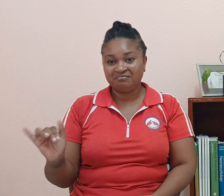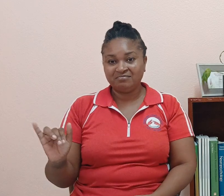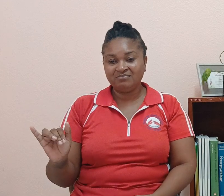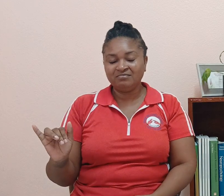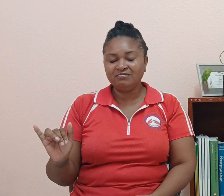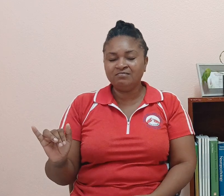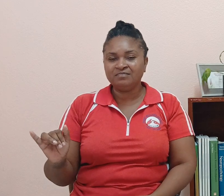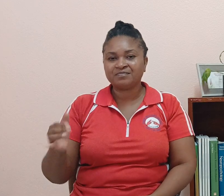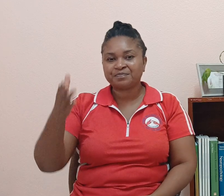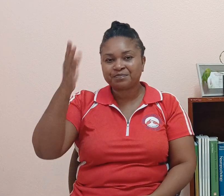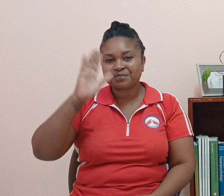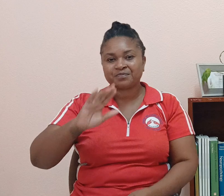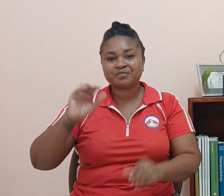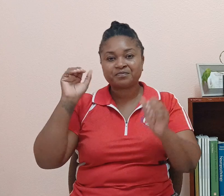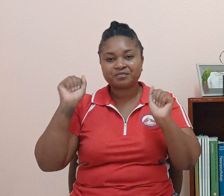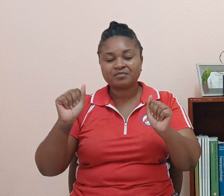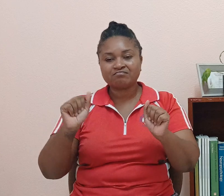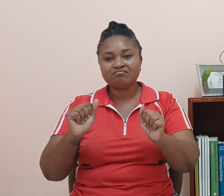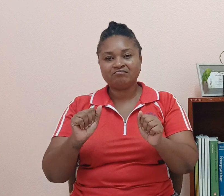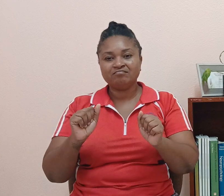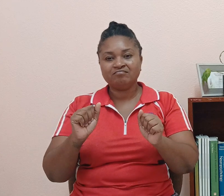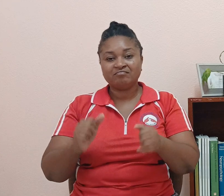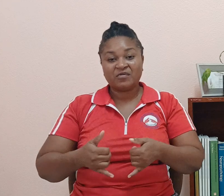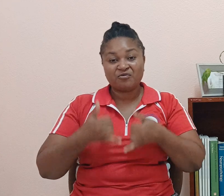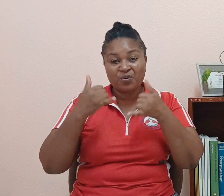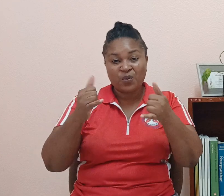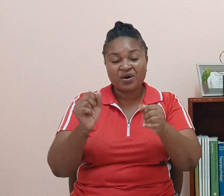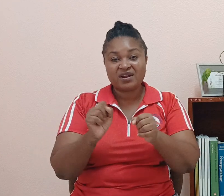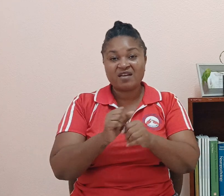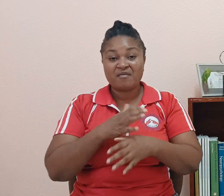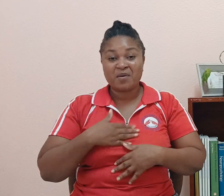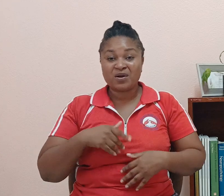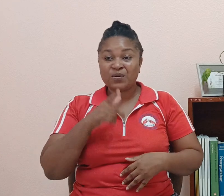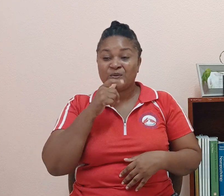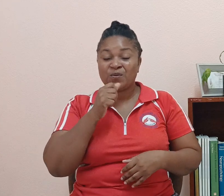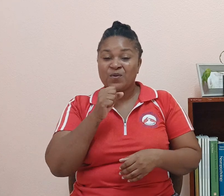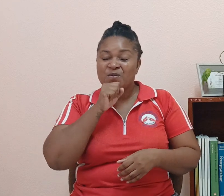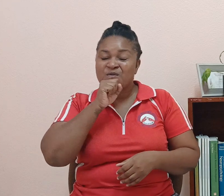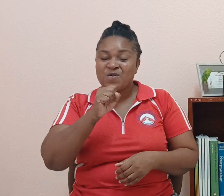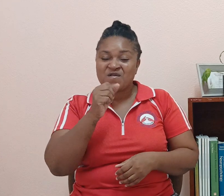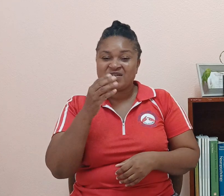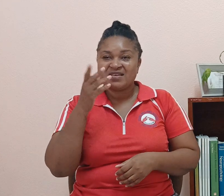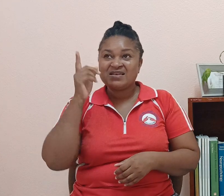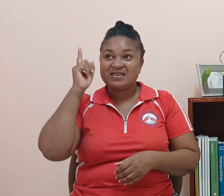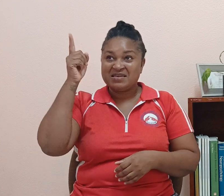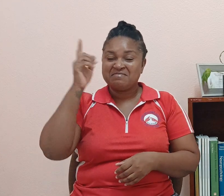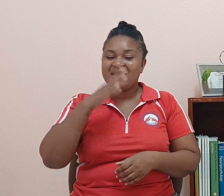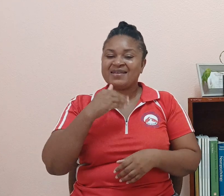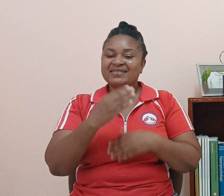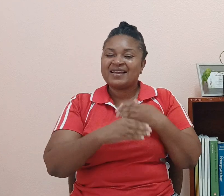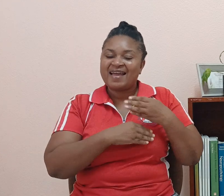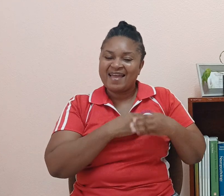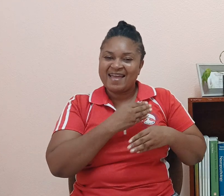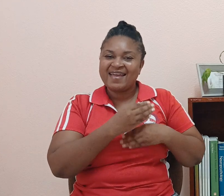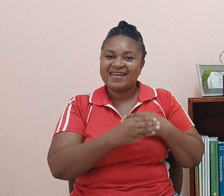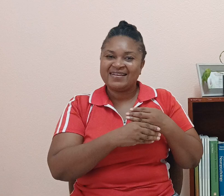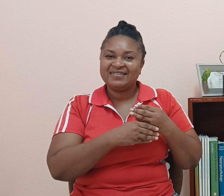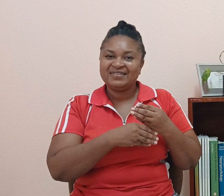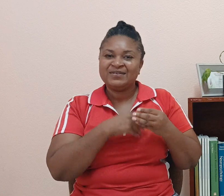God will reward everyone who loves him and who is kind, who behaves